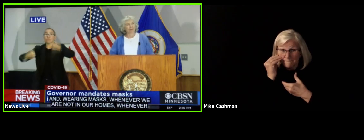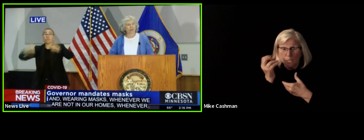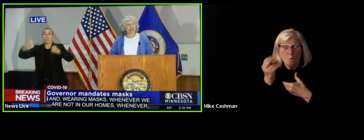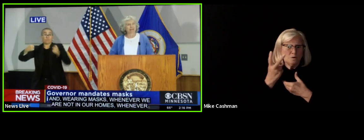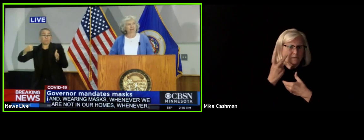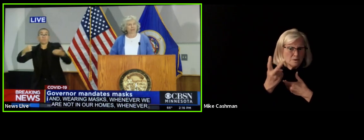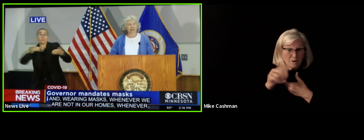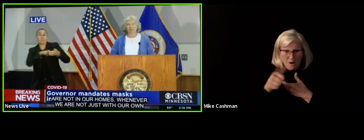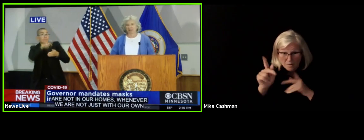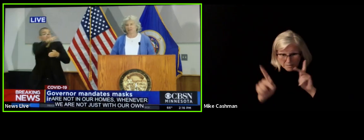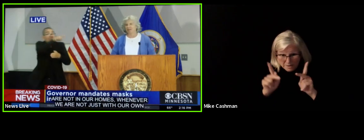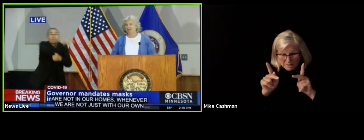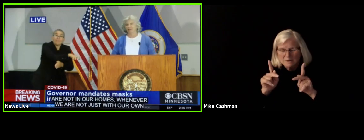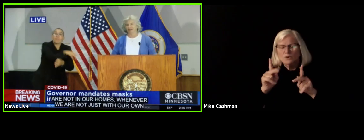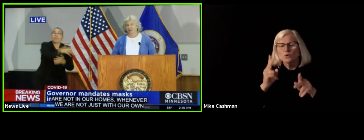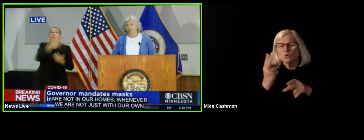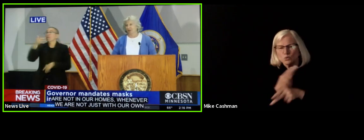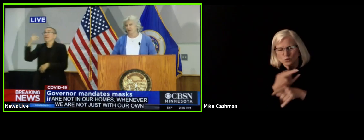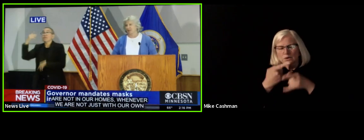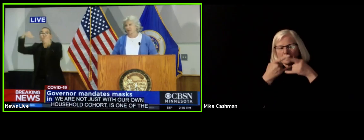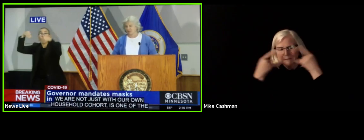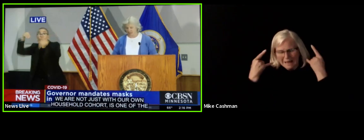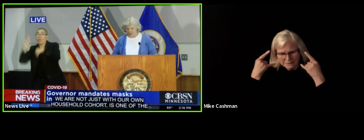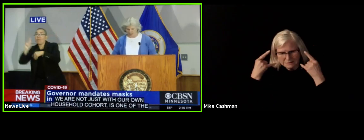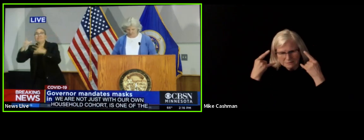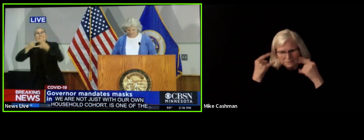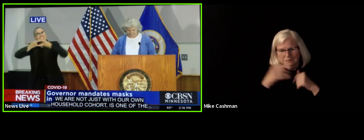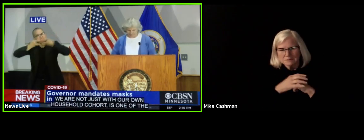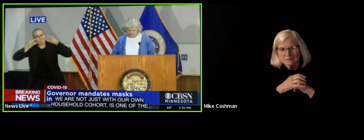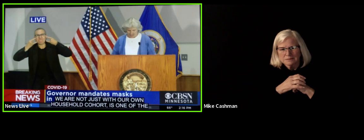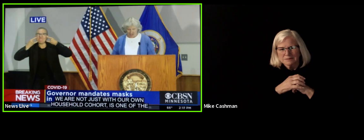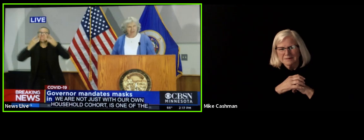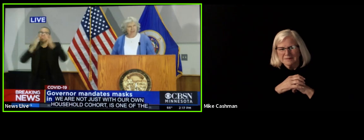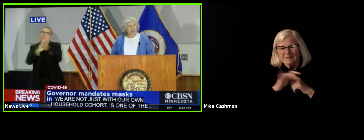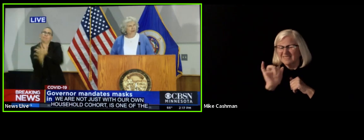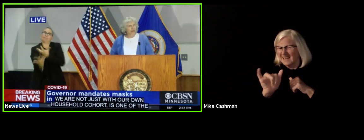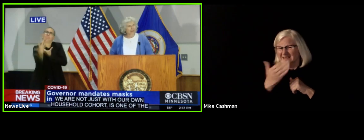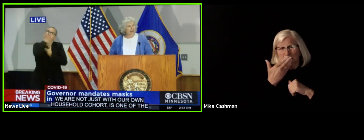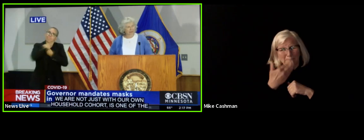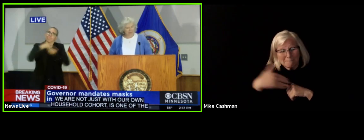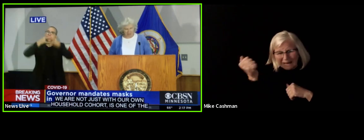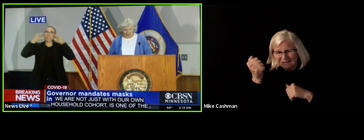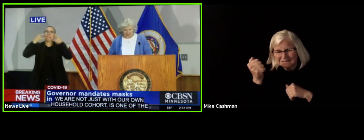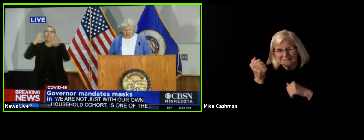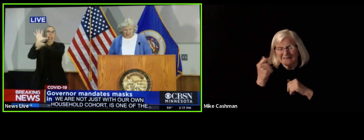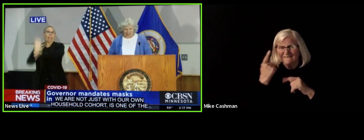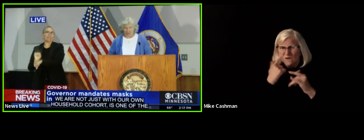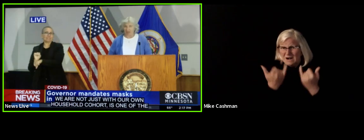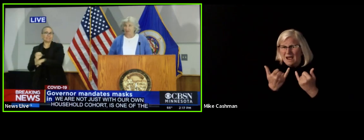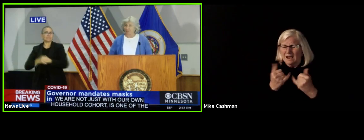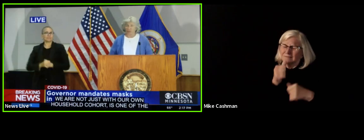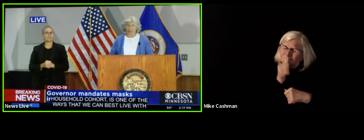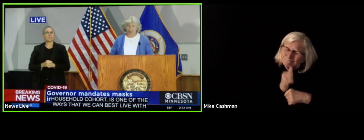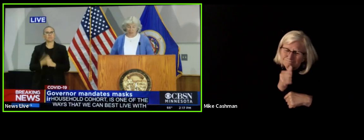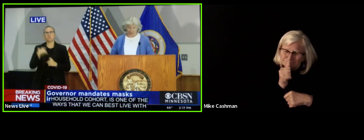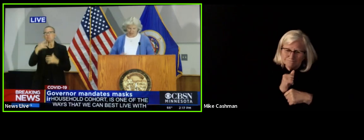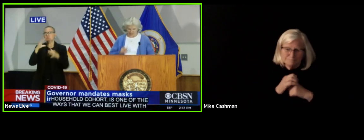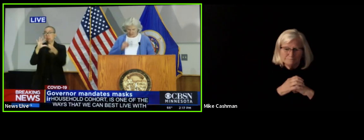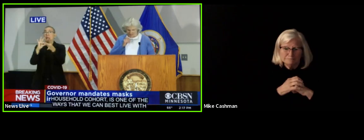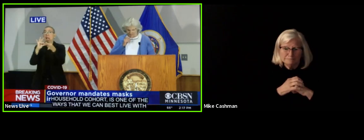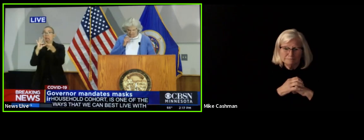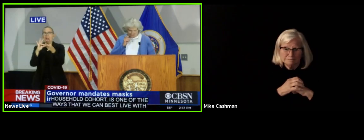of the ways that we can best live with this together. I'm going to shorten up my remarks a little bit because we have some really